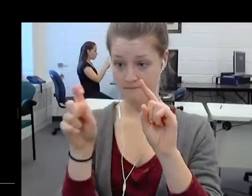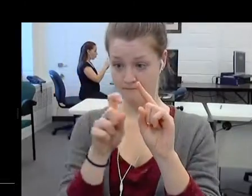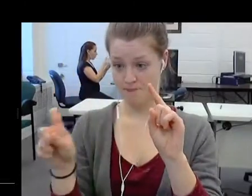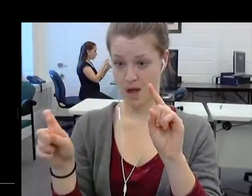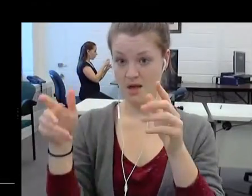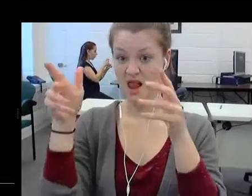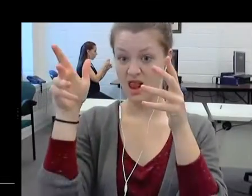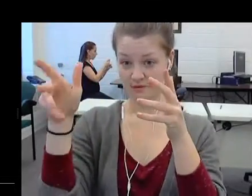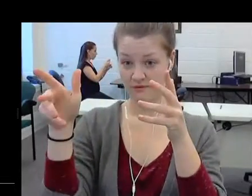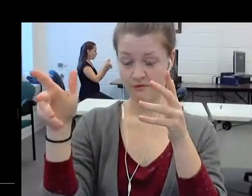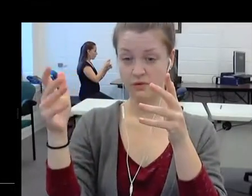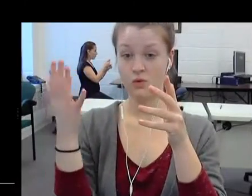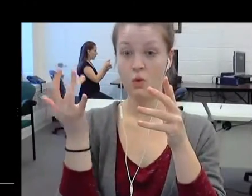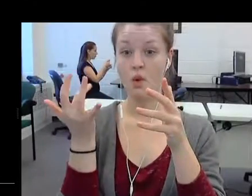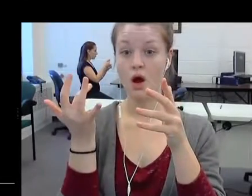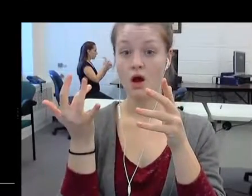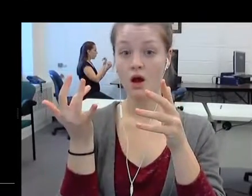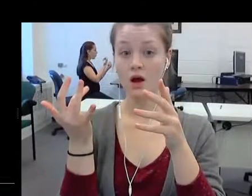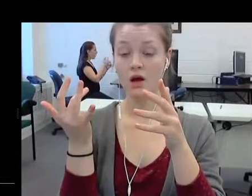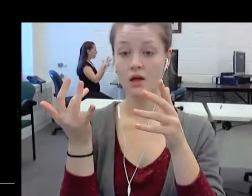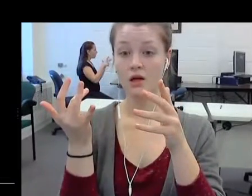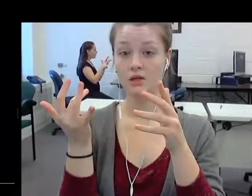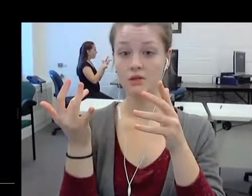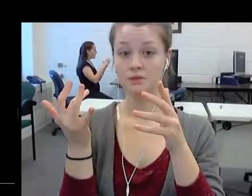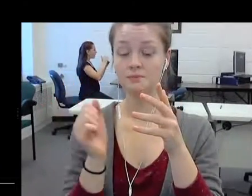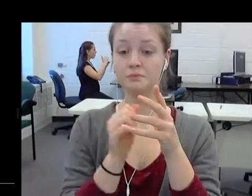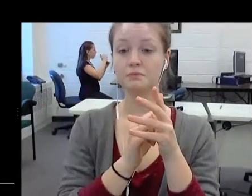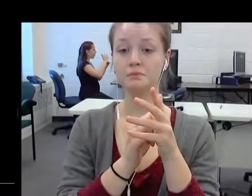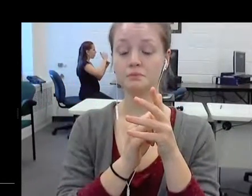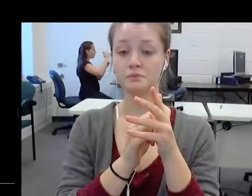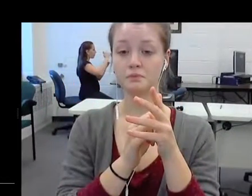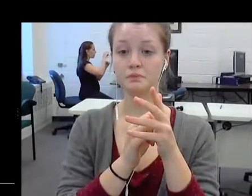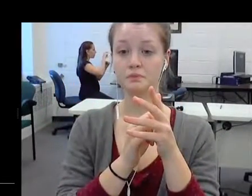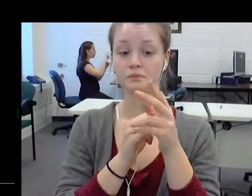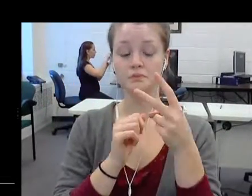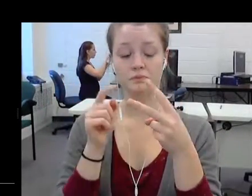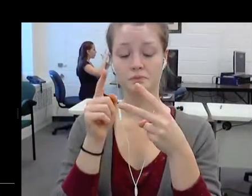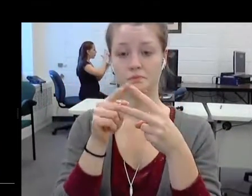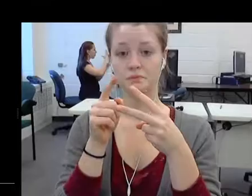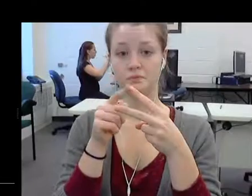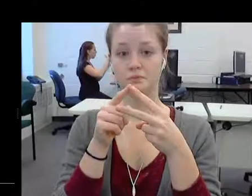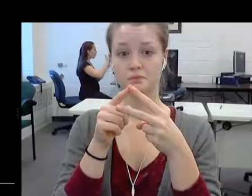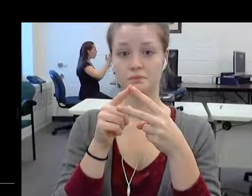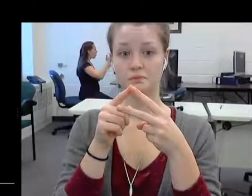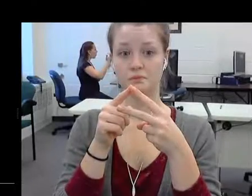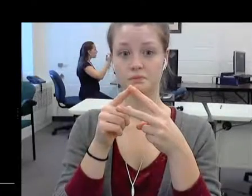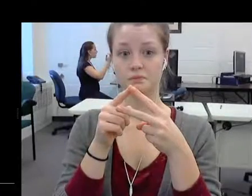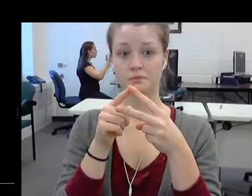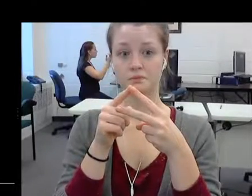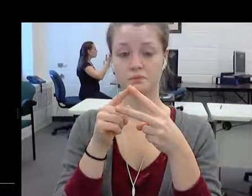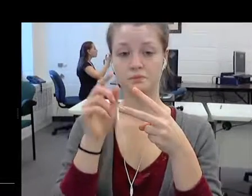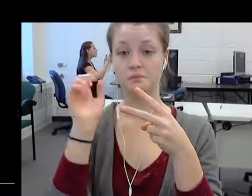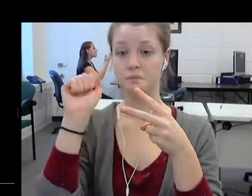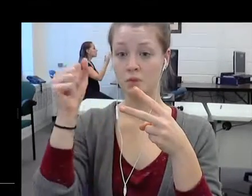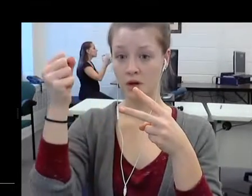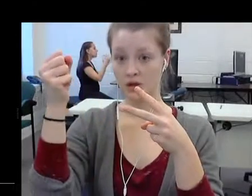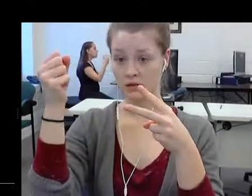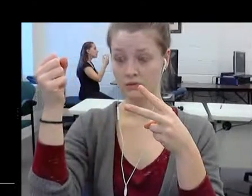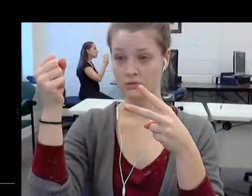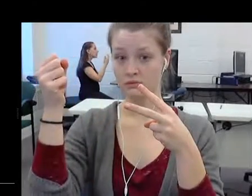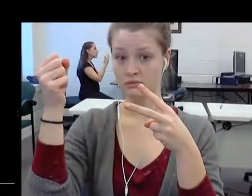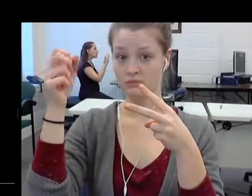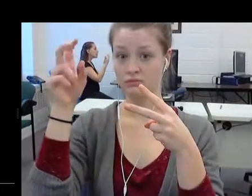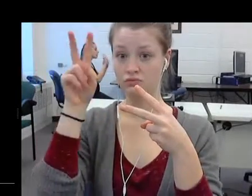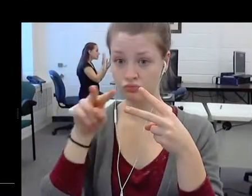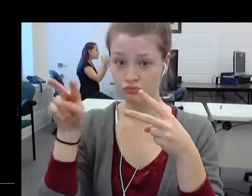fair amount of white space on the page. The second reason is that if you go back to your notes later and revisit